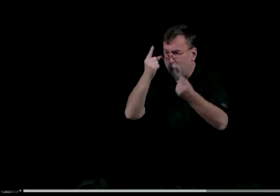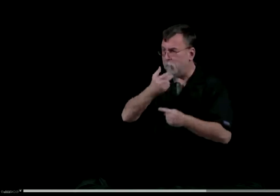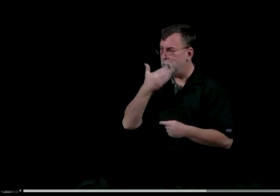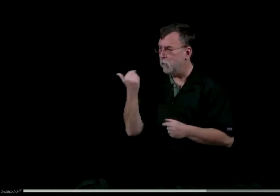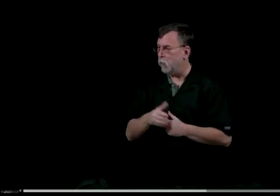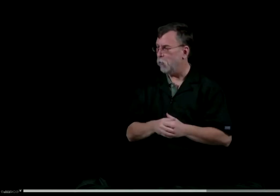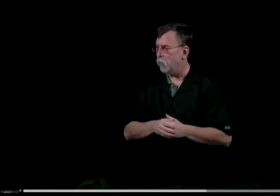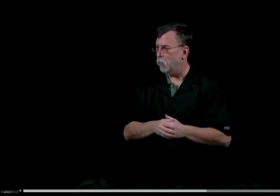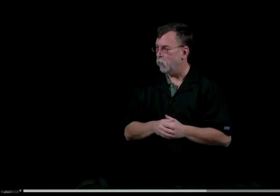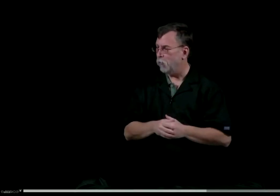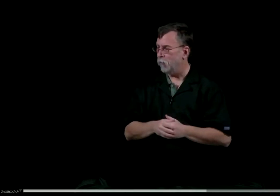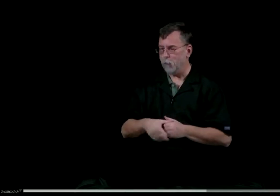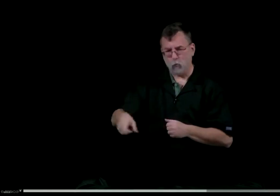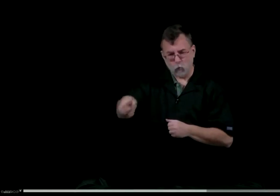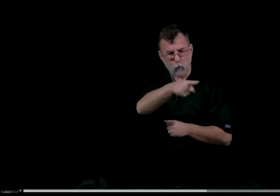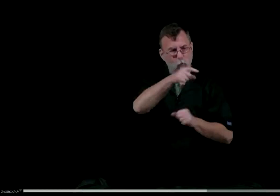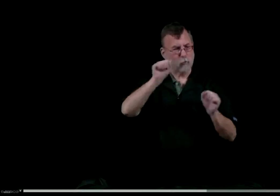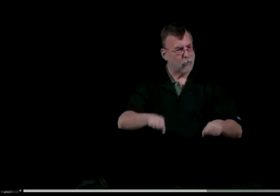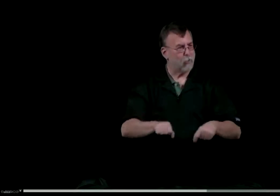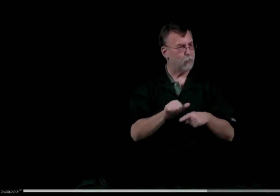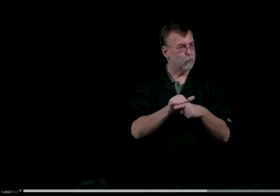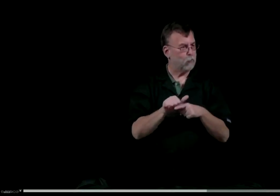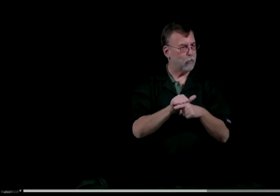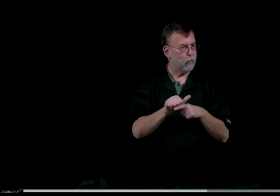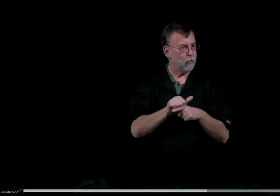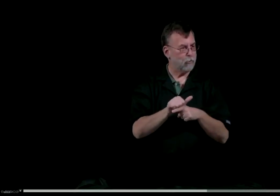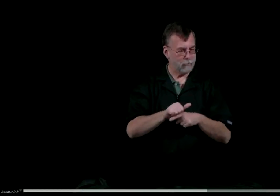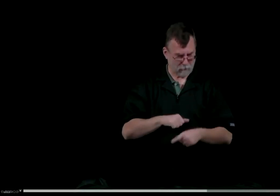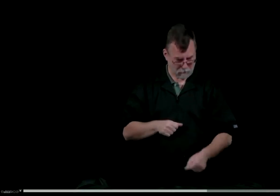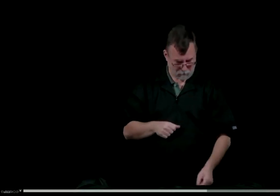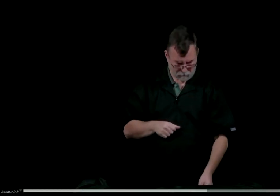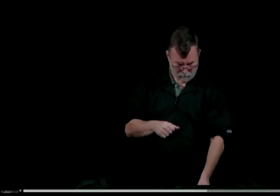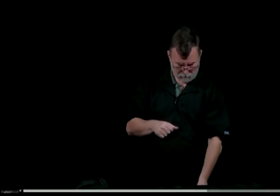me to teach you and be your pastor.